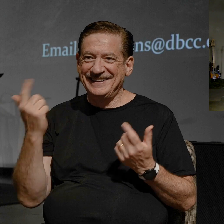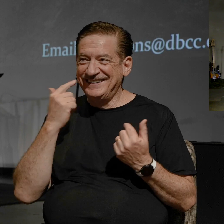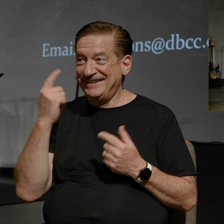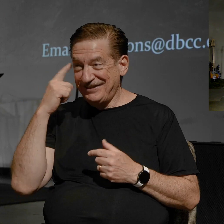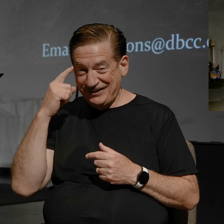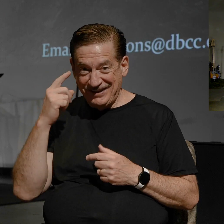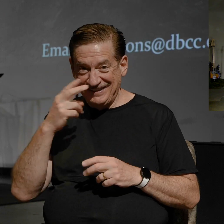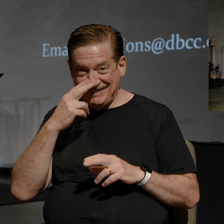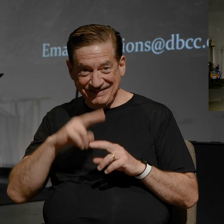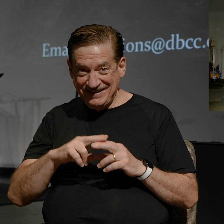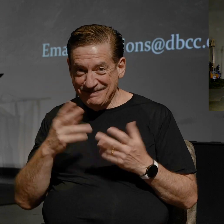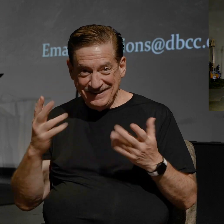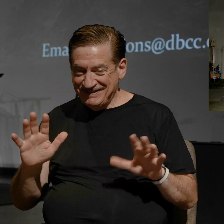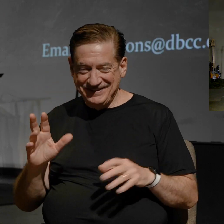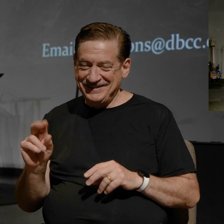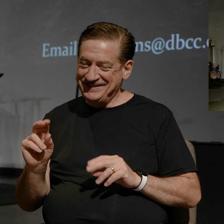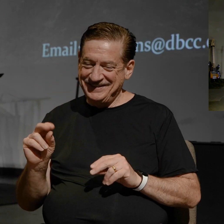They're not.